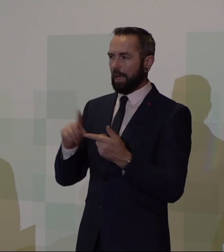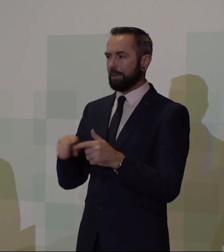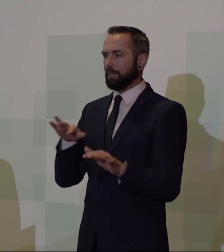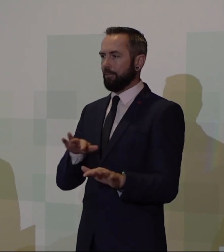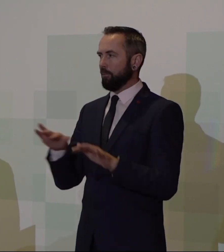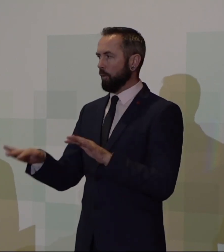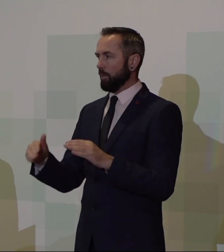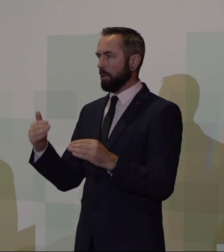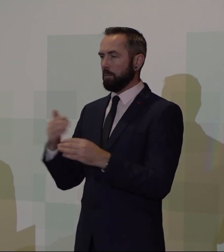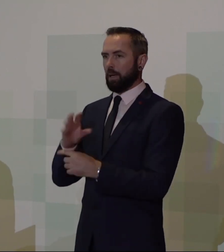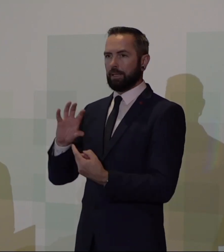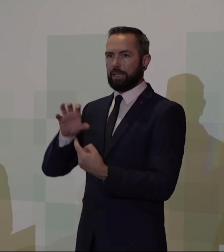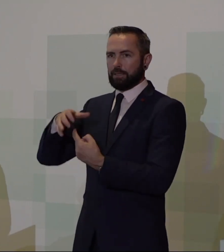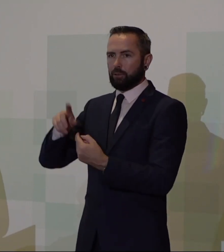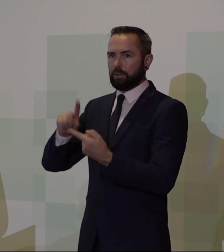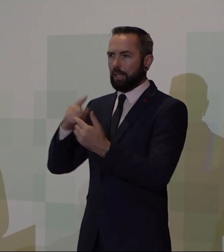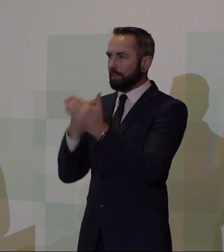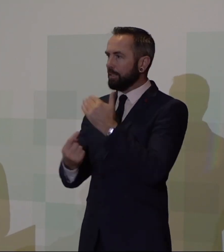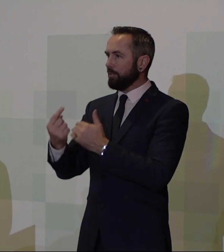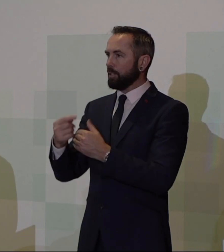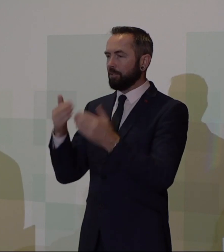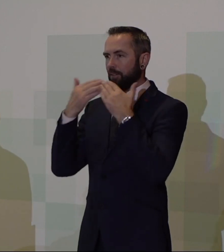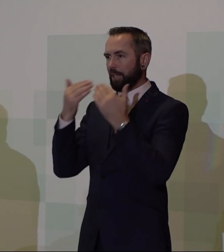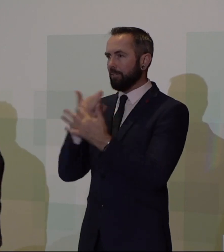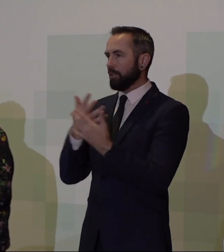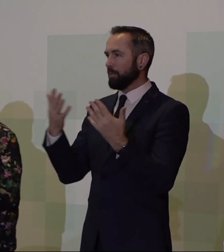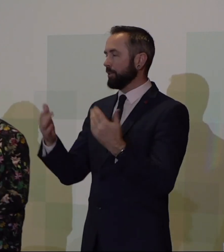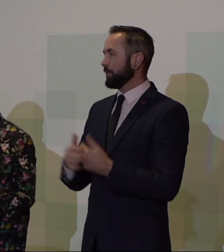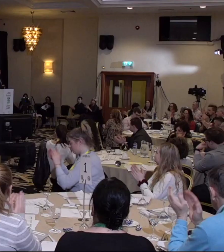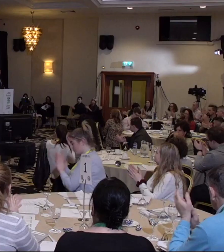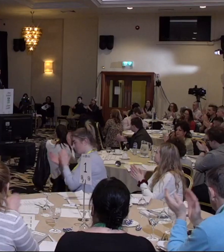by institutions and by individuals. Thank you very much.